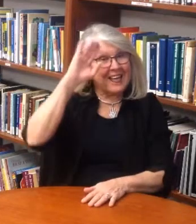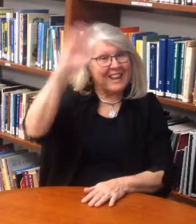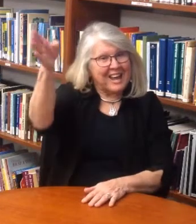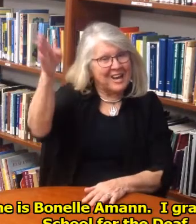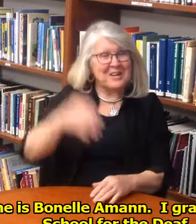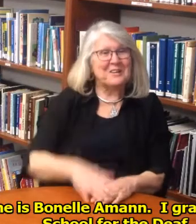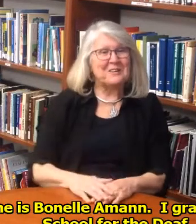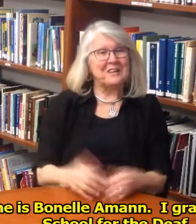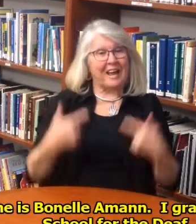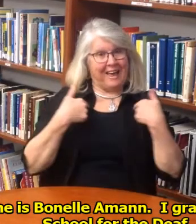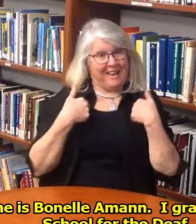Hello,